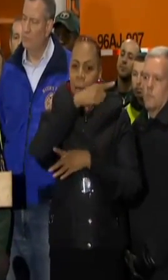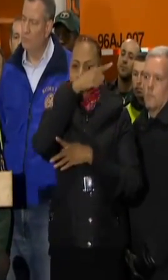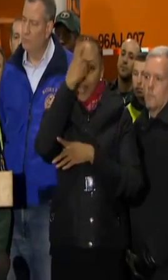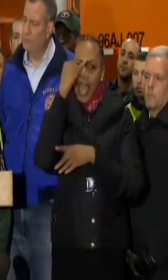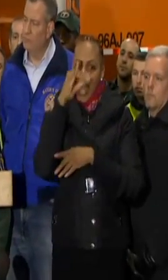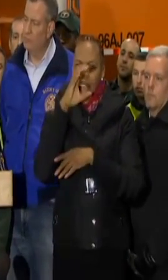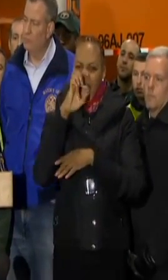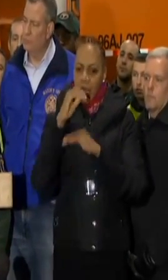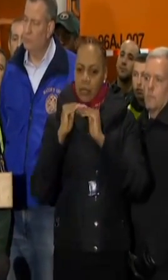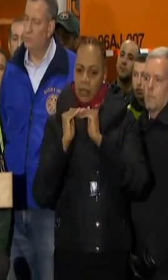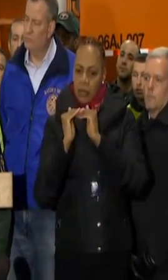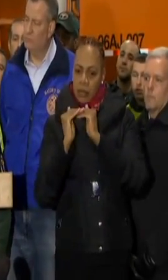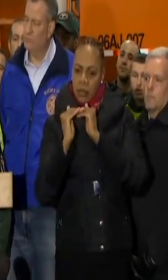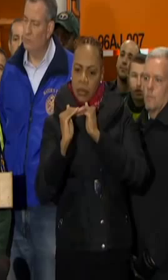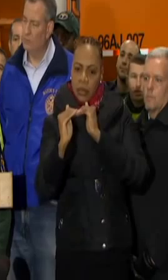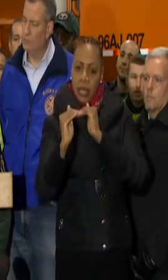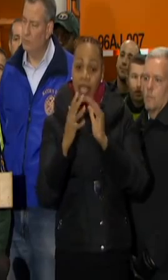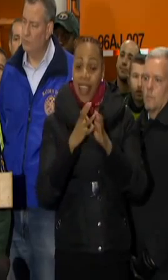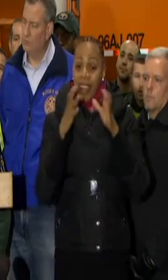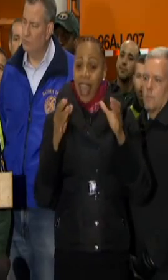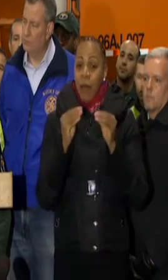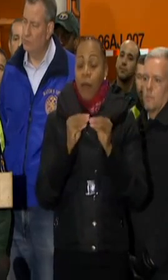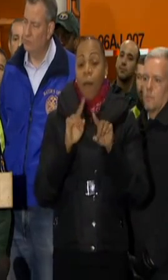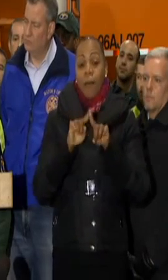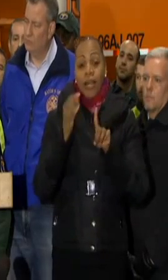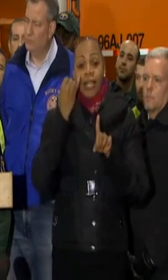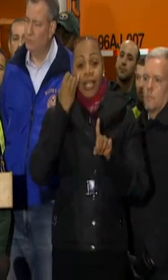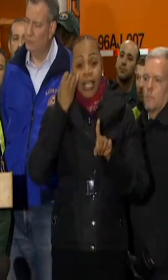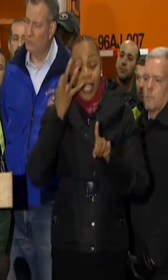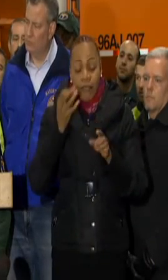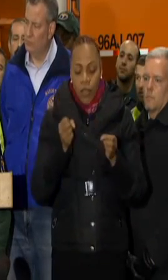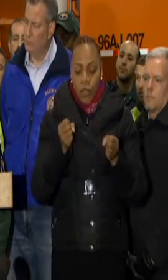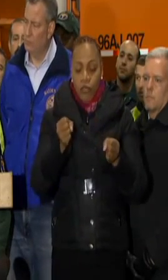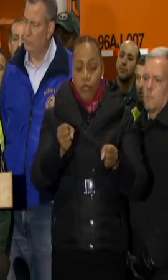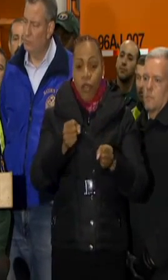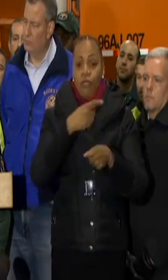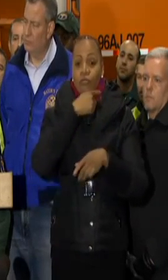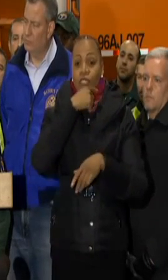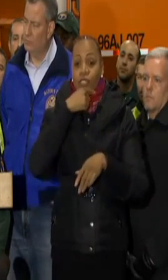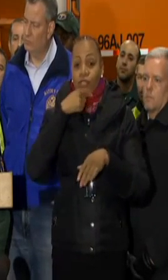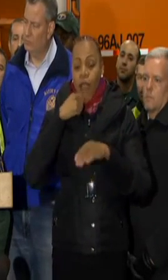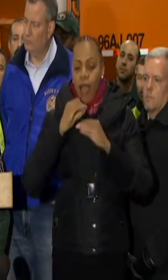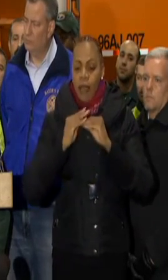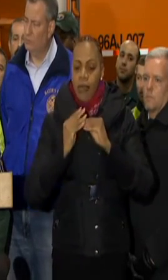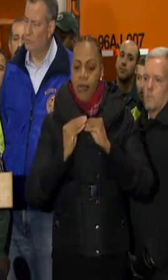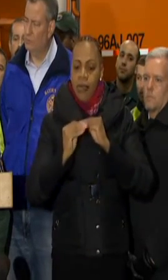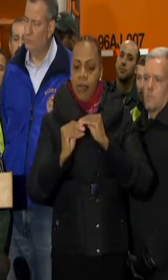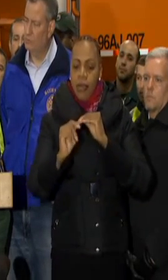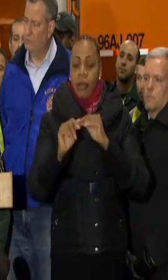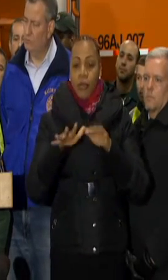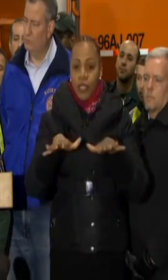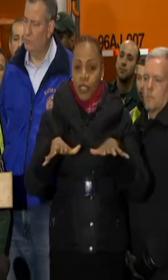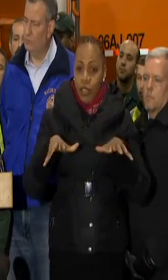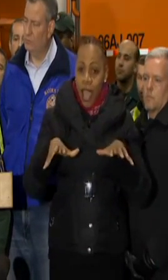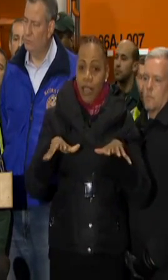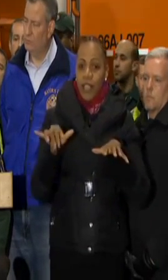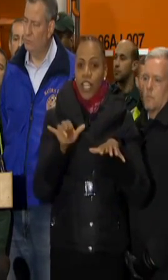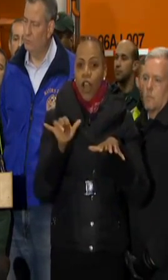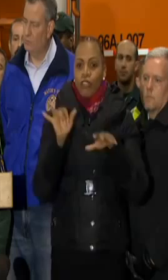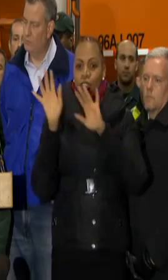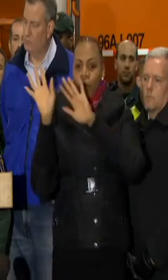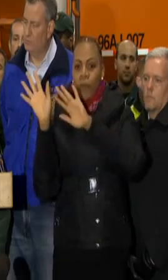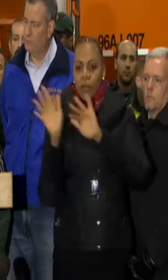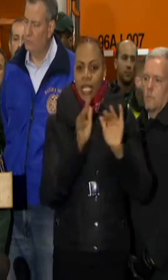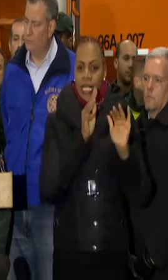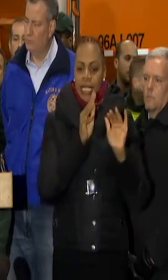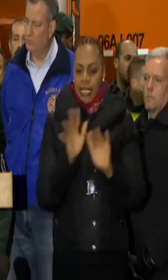lot more of that. But unless that road dries, and some roadways will dry today with the traffic and the breeze blowing on